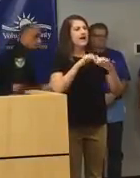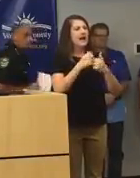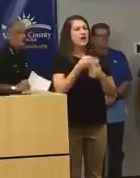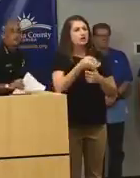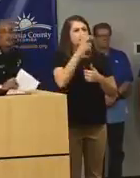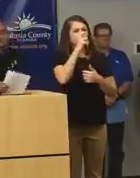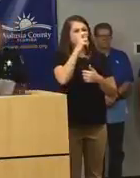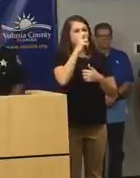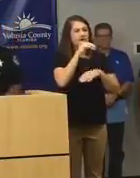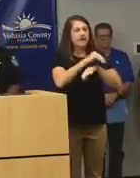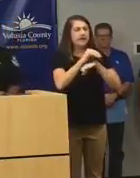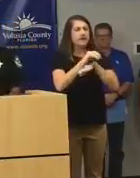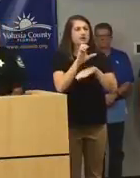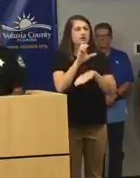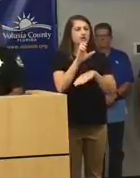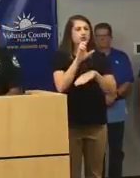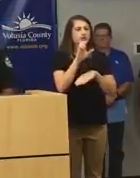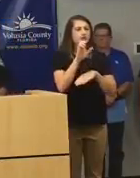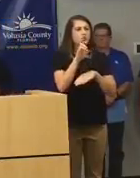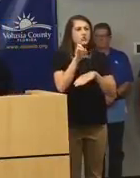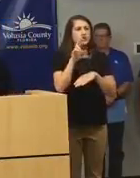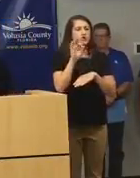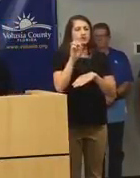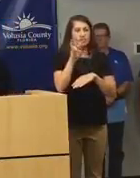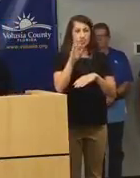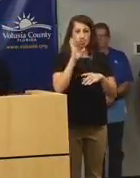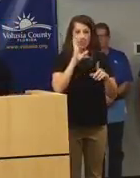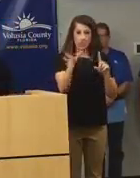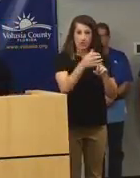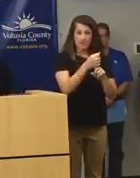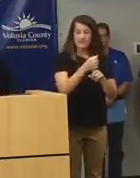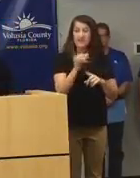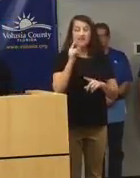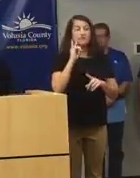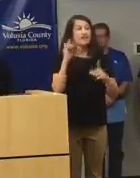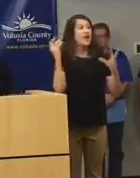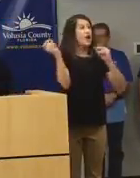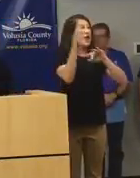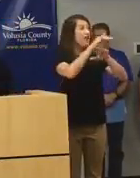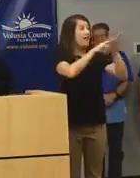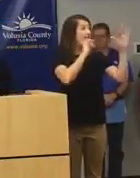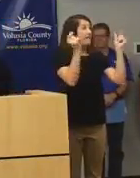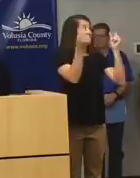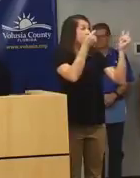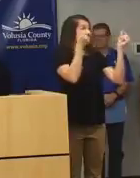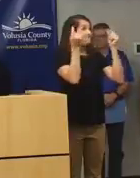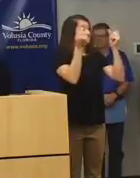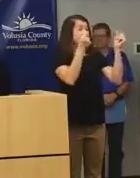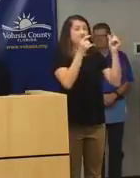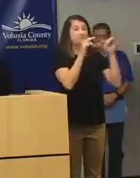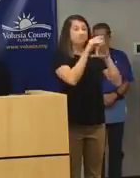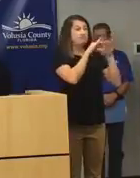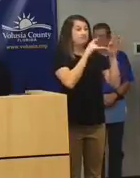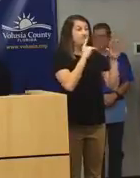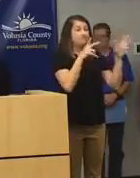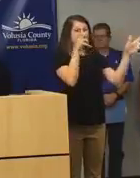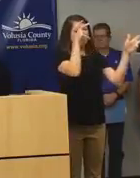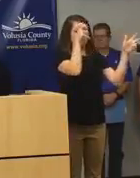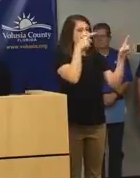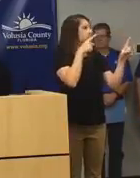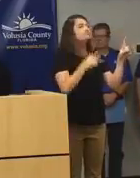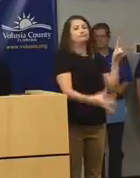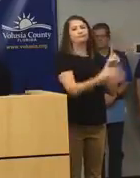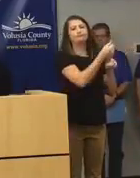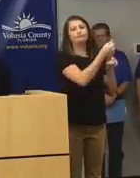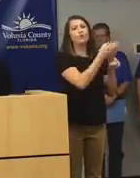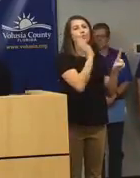is the nighttime curfew? Will y'all arrest people if they're out there? If they're out there interrupting this nefarious deeds, they're getting arrested. Like I said